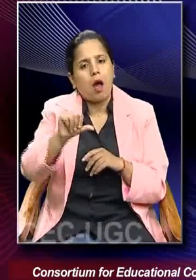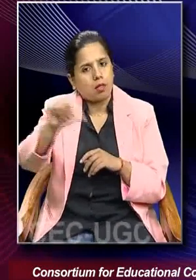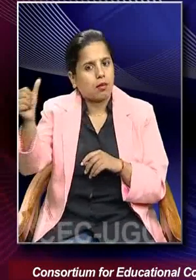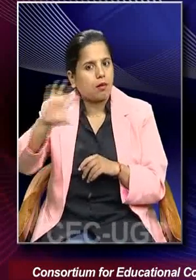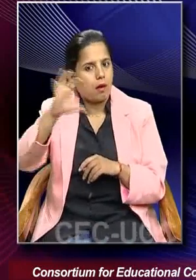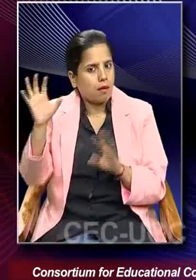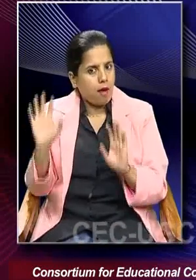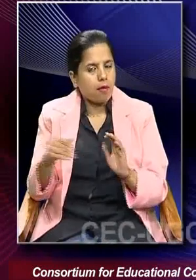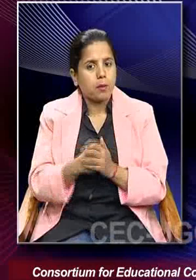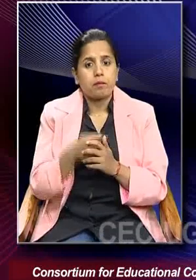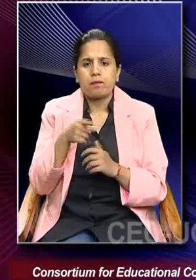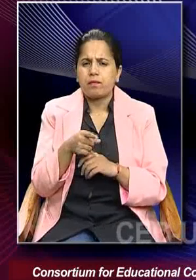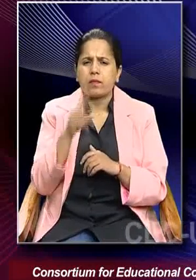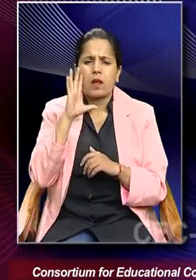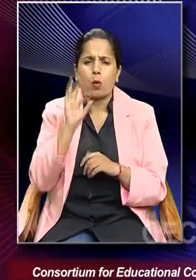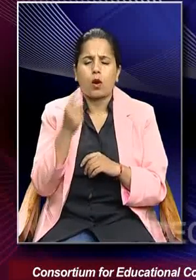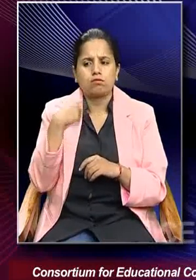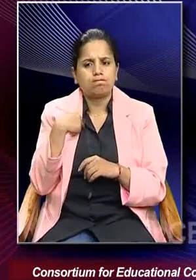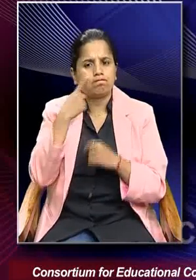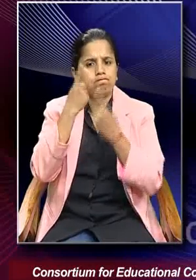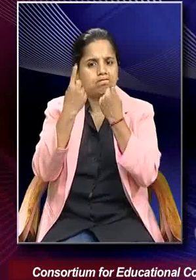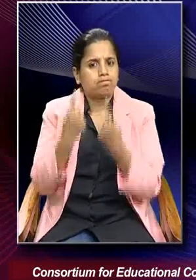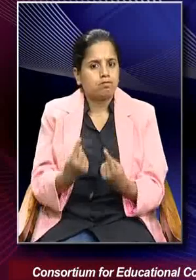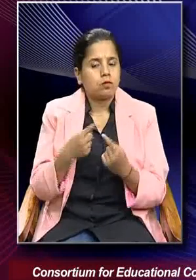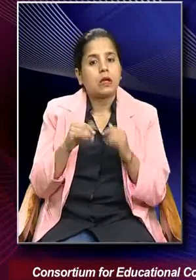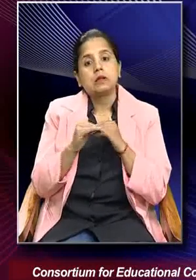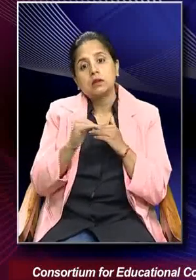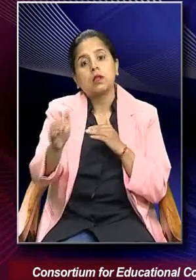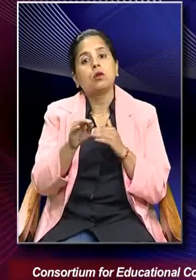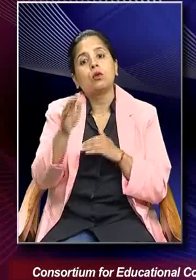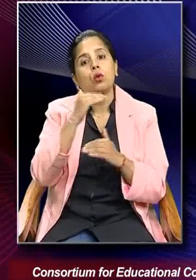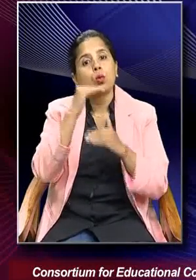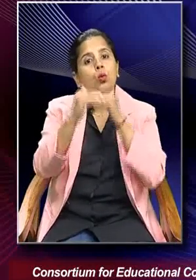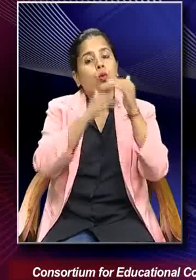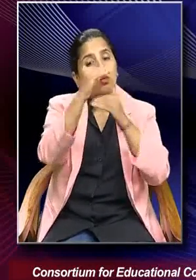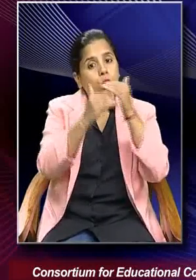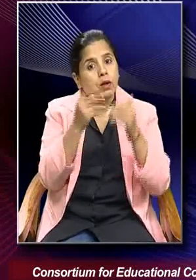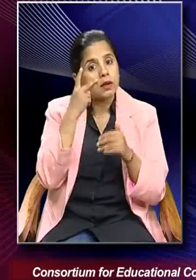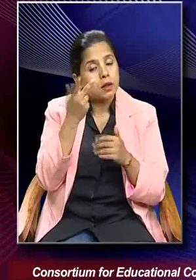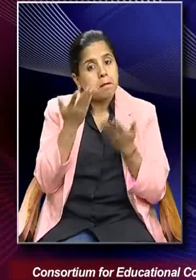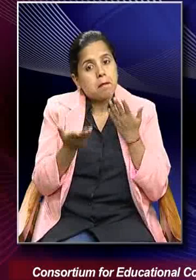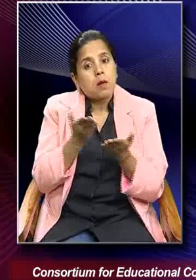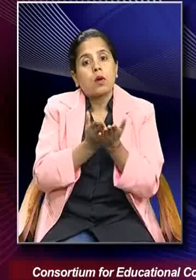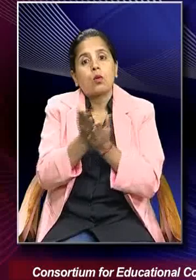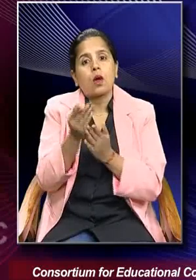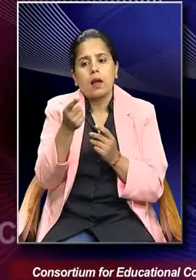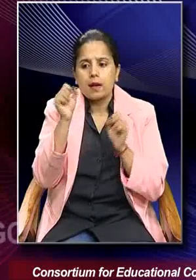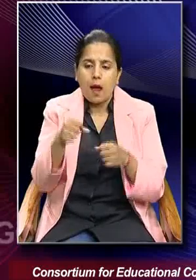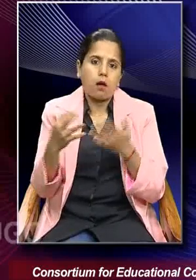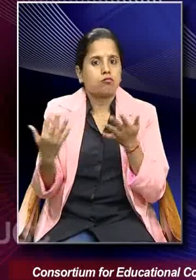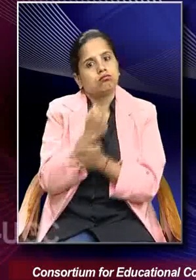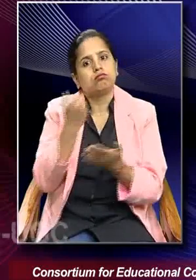So it's very critical to examine the sustainable growth in a way that is attainable.